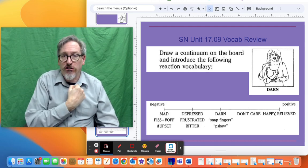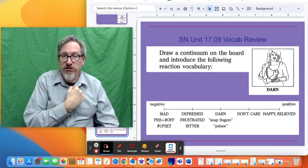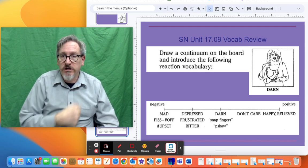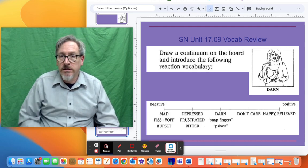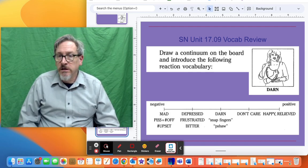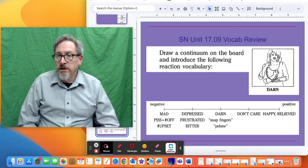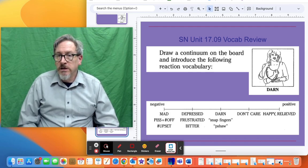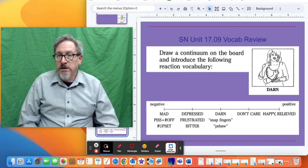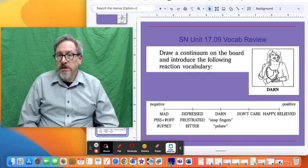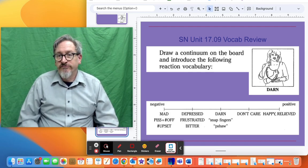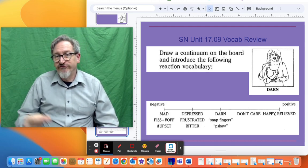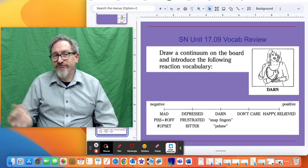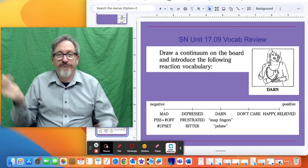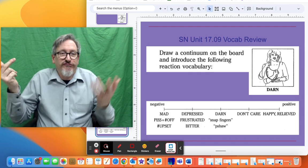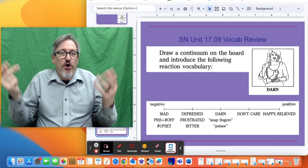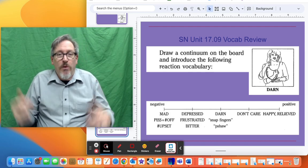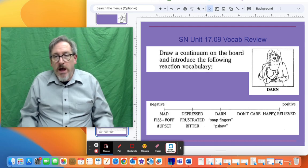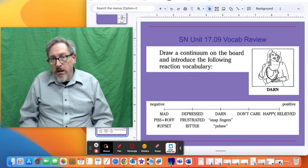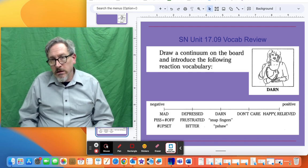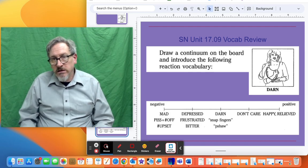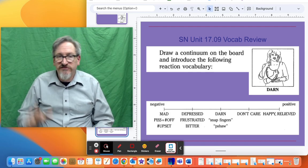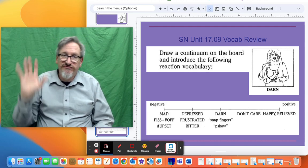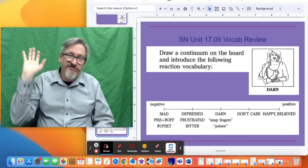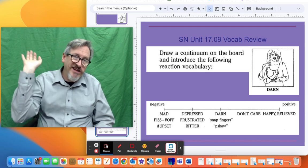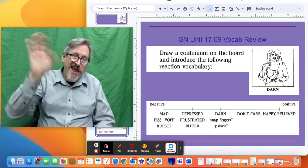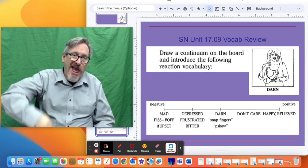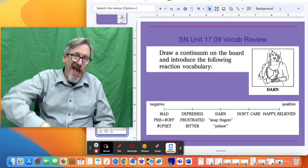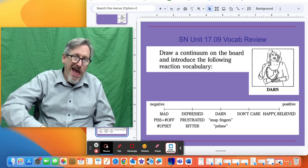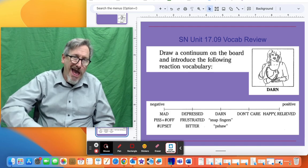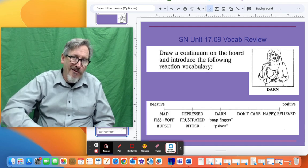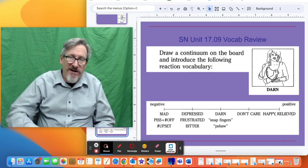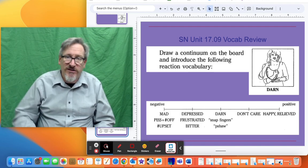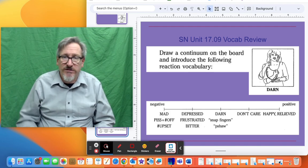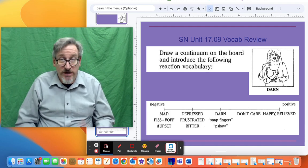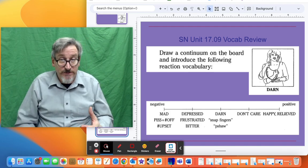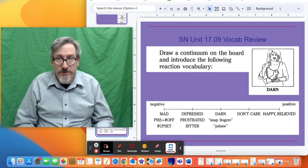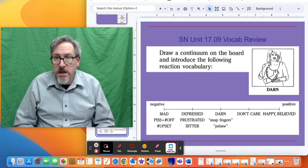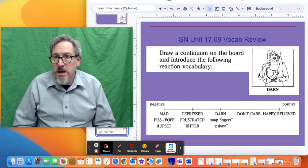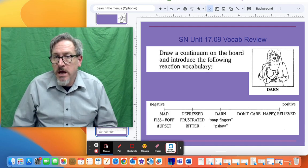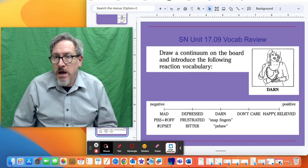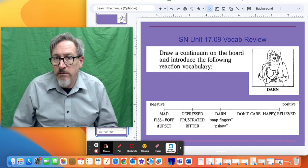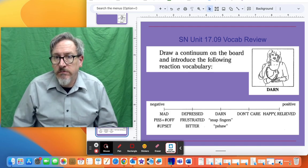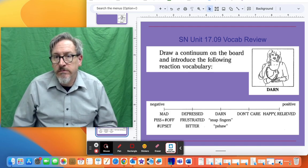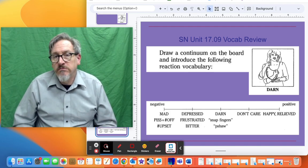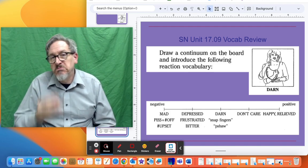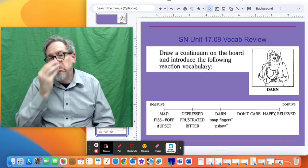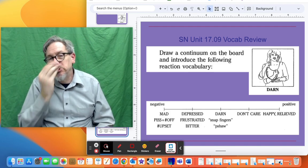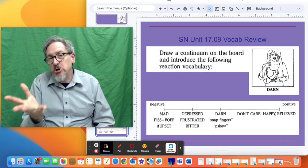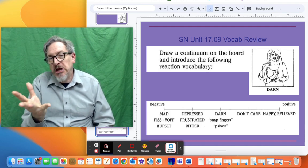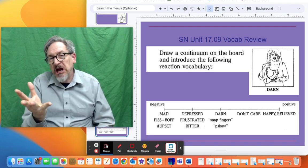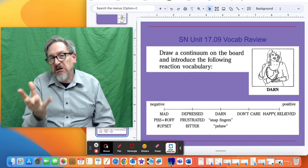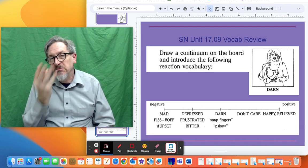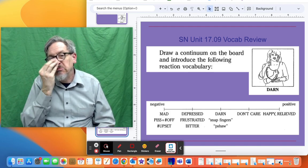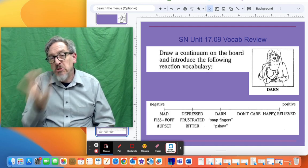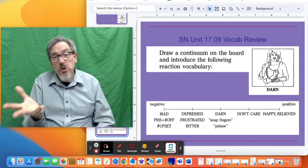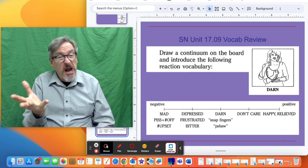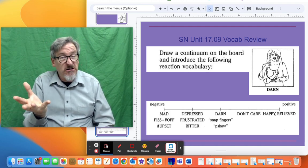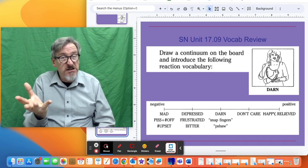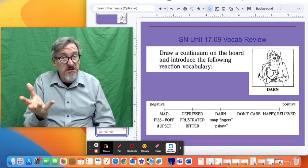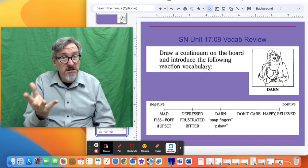Darn. Oh well. Whatever, right? Don't care.